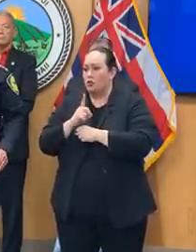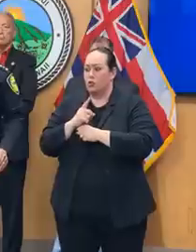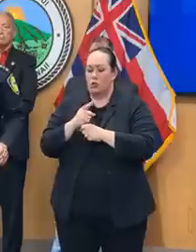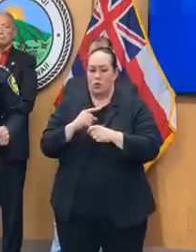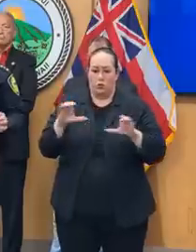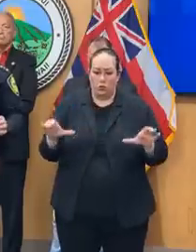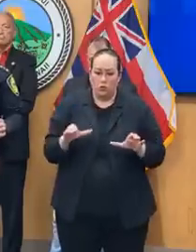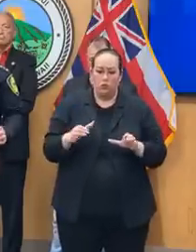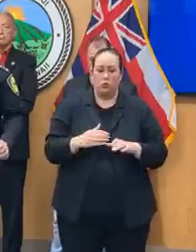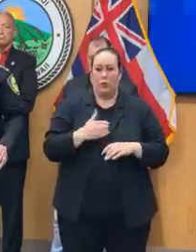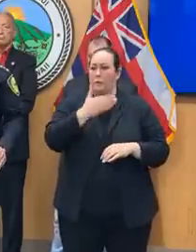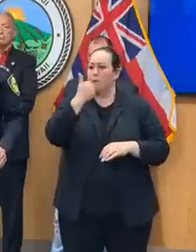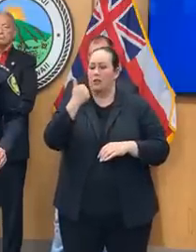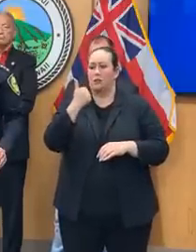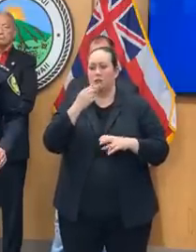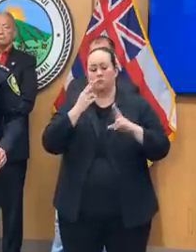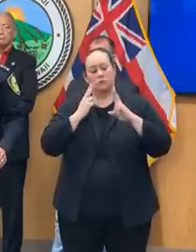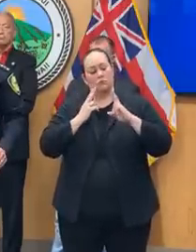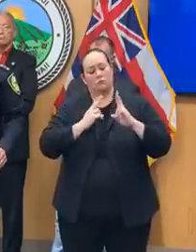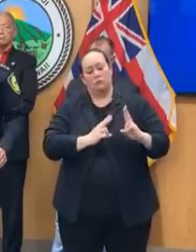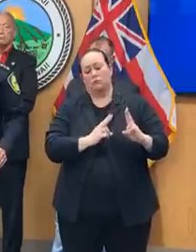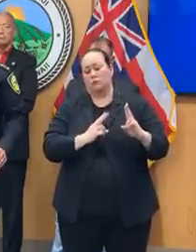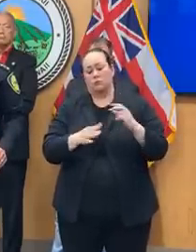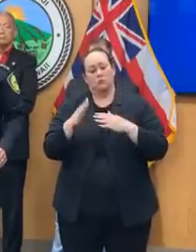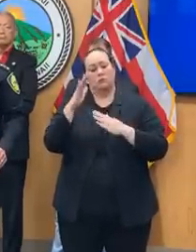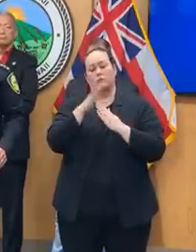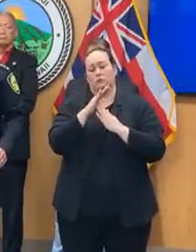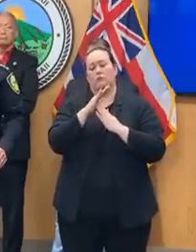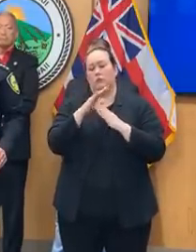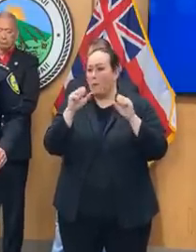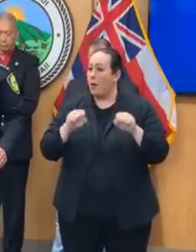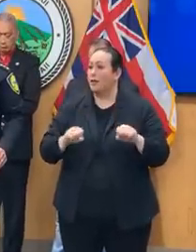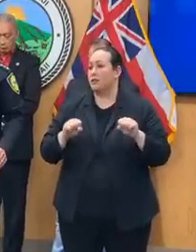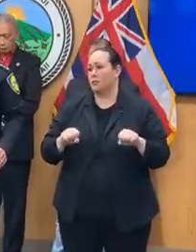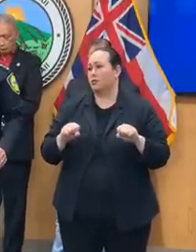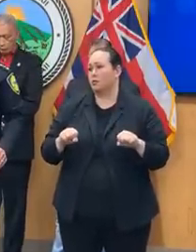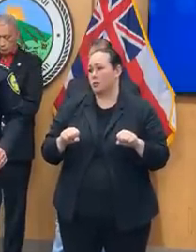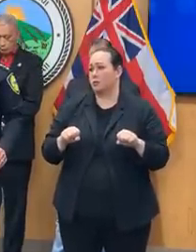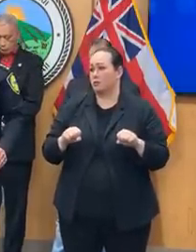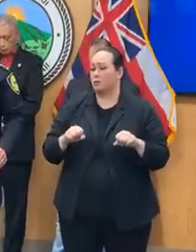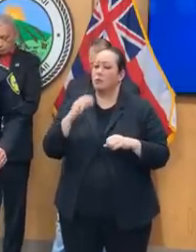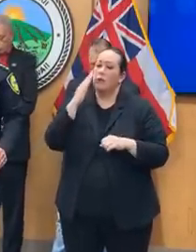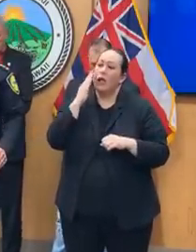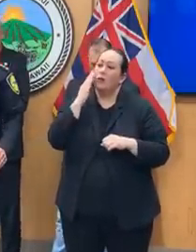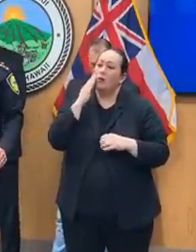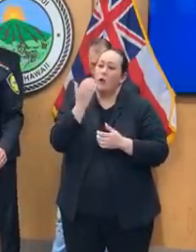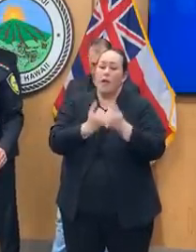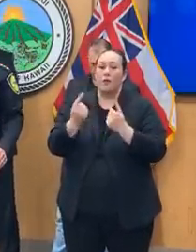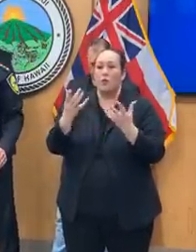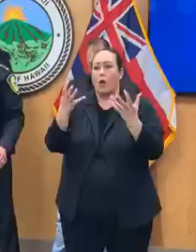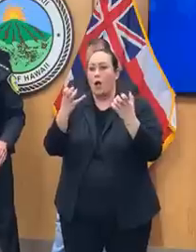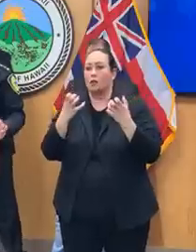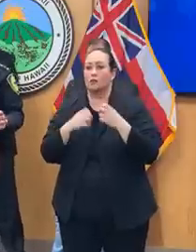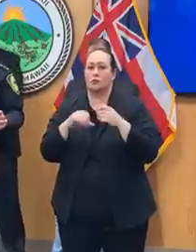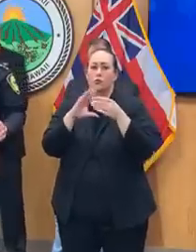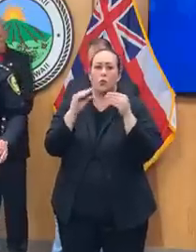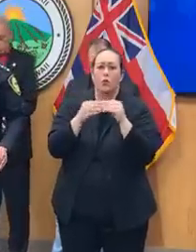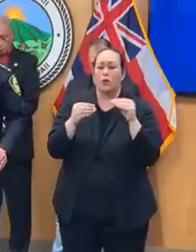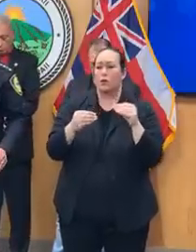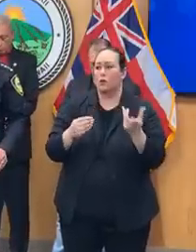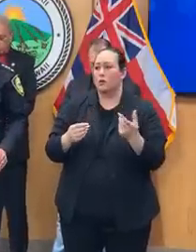with the utmost honor possible. I know everybody wants to get that story. I know everybody wants to know,